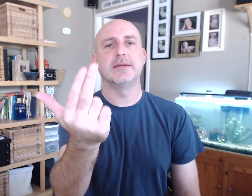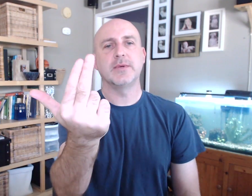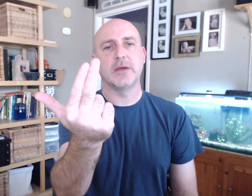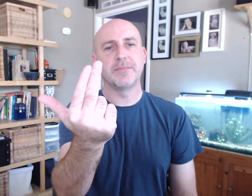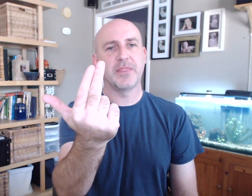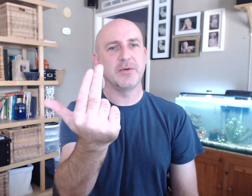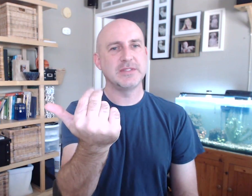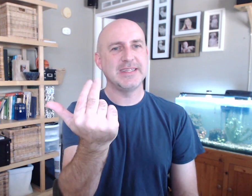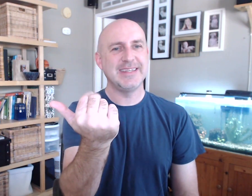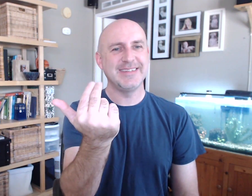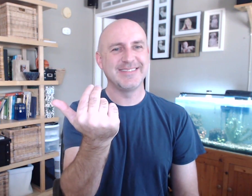go. 13,